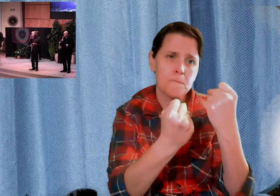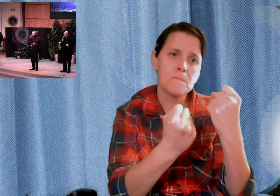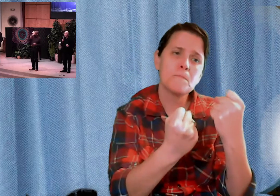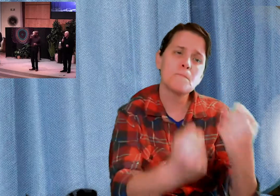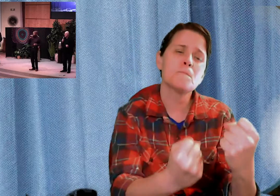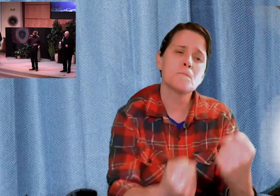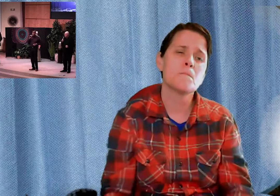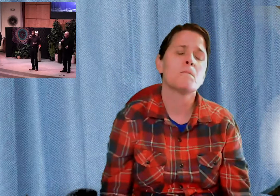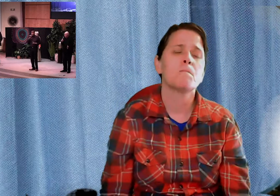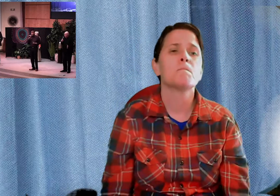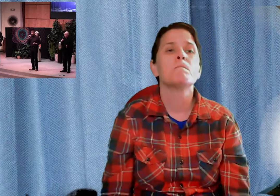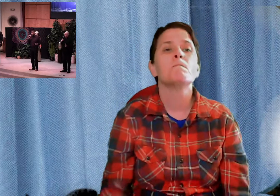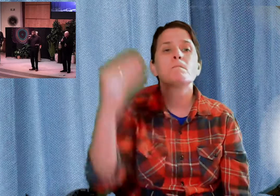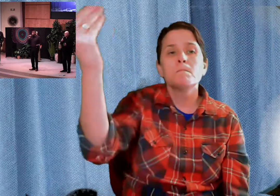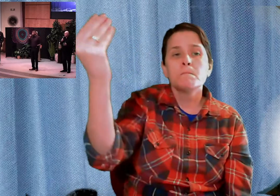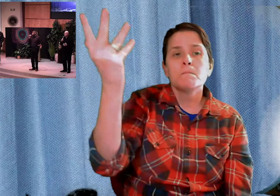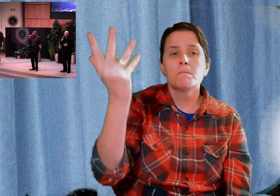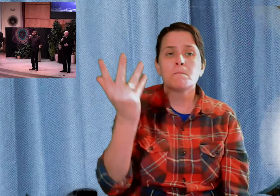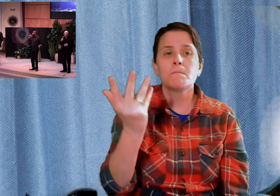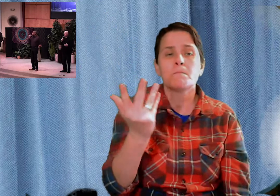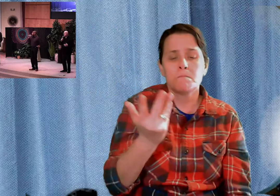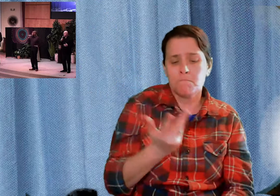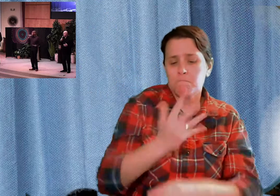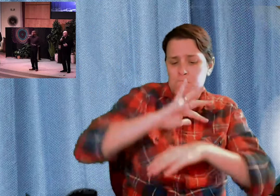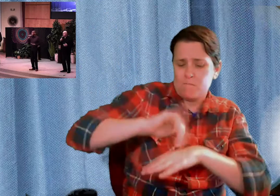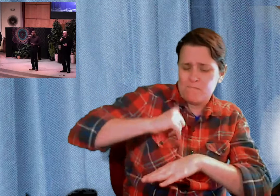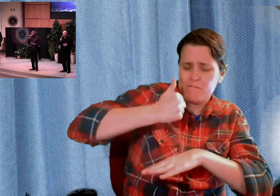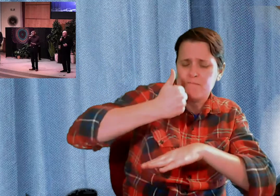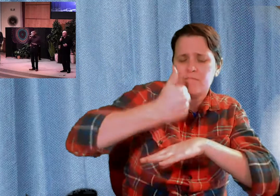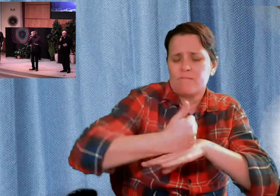strengthen. I will